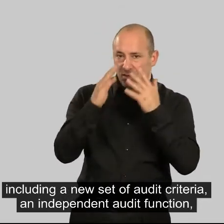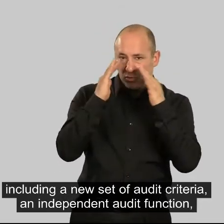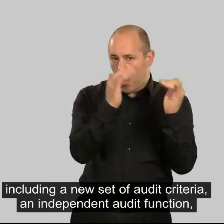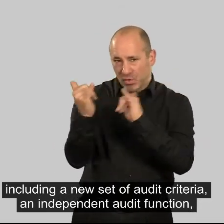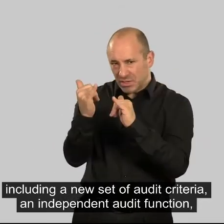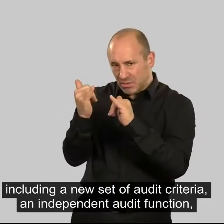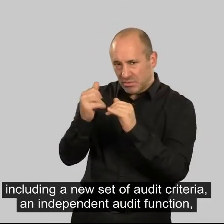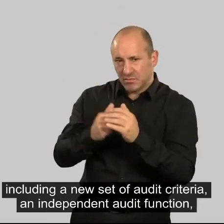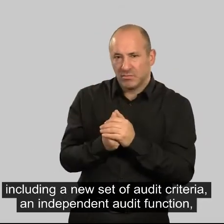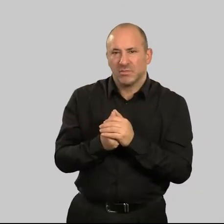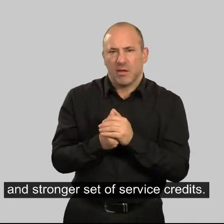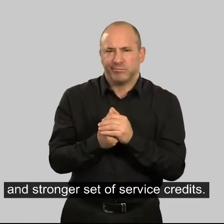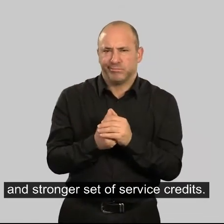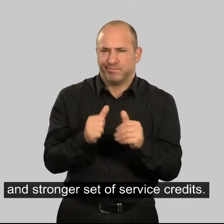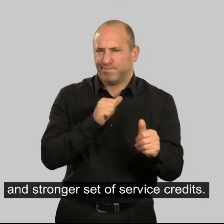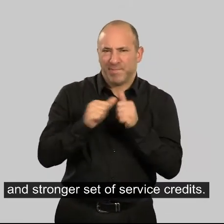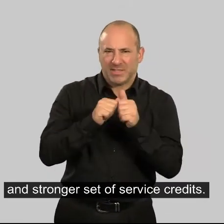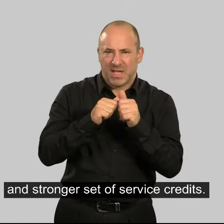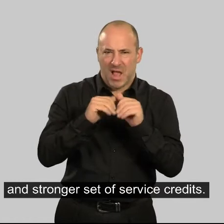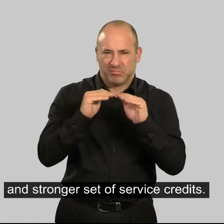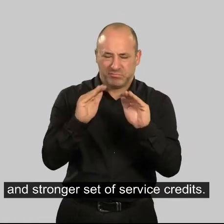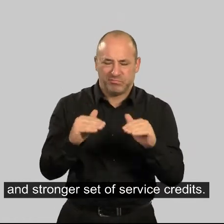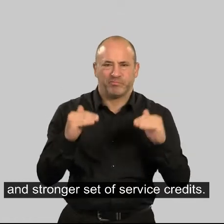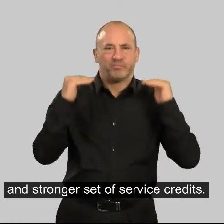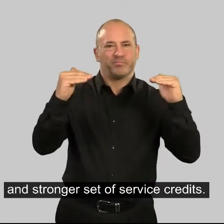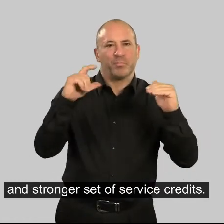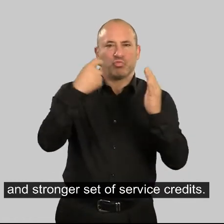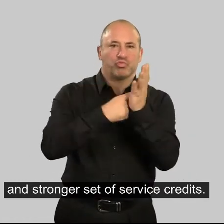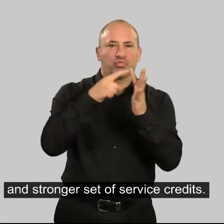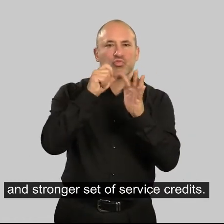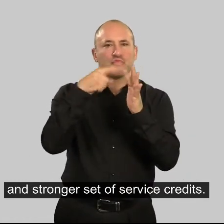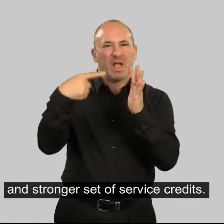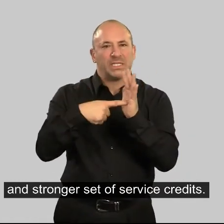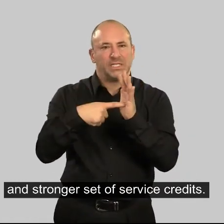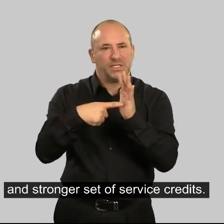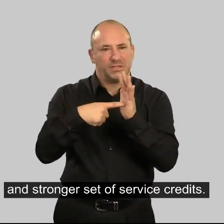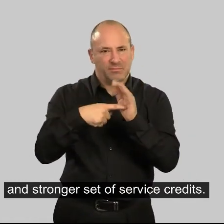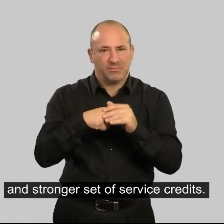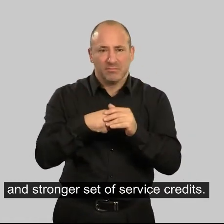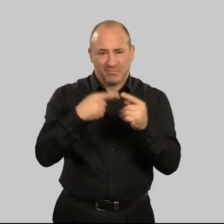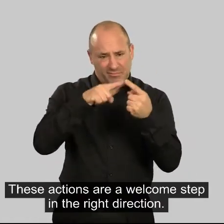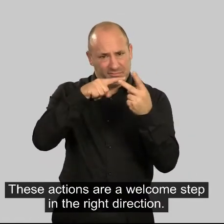audit function, and stronger set of service credits.